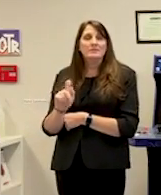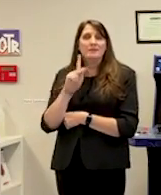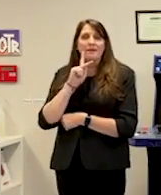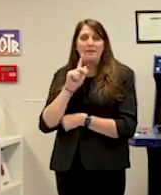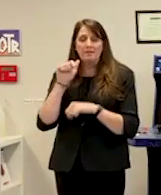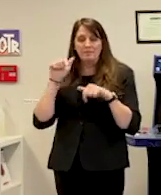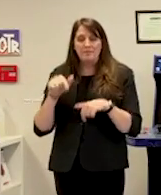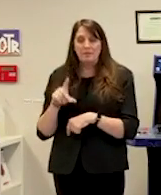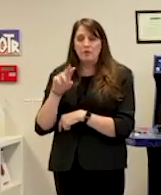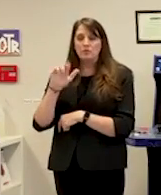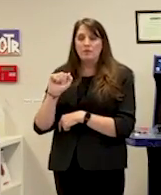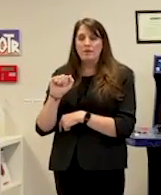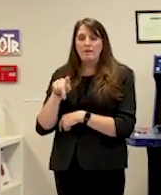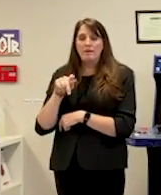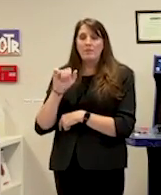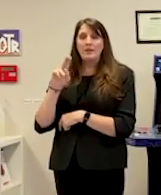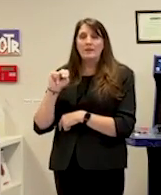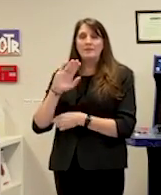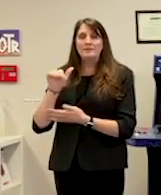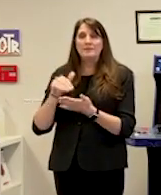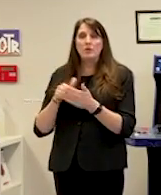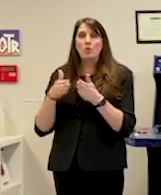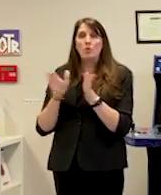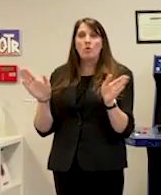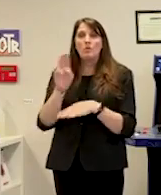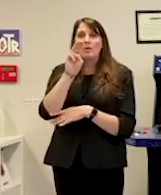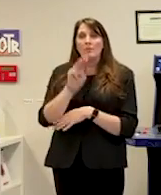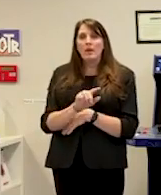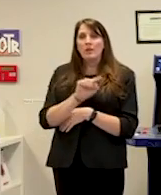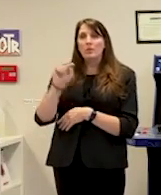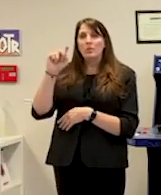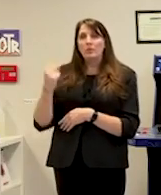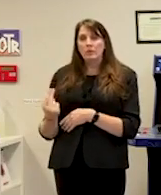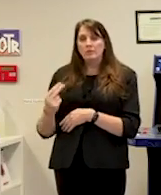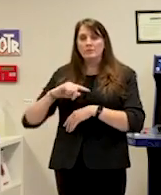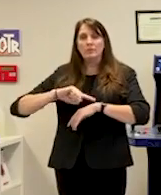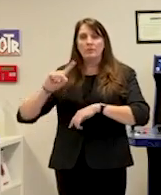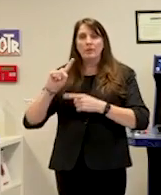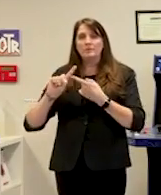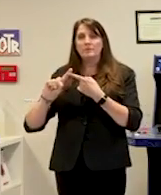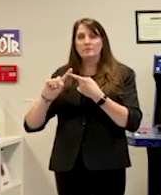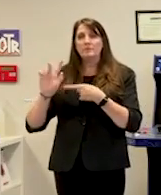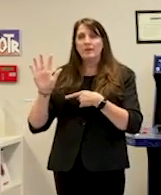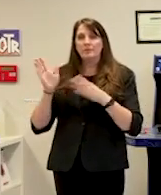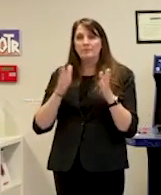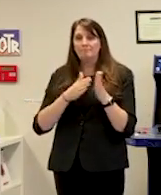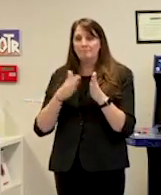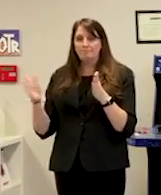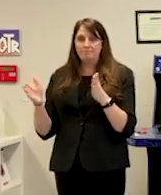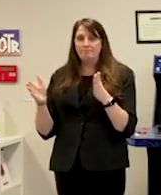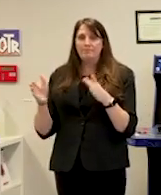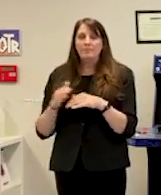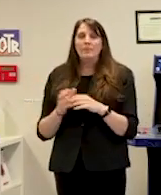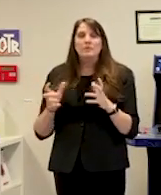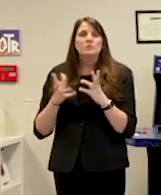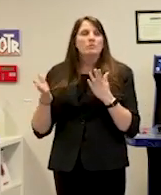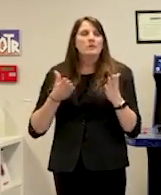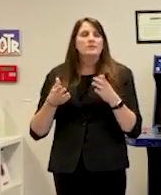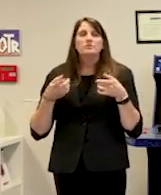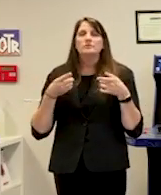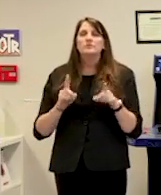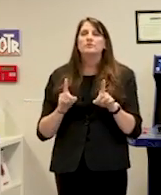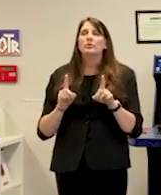center is open Monday through Thursday, 1 p.m. to 5 p.m. Like so many services during